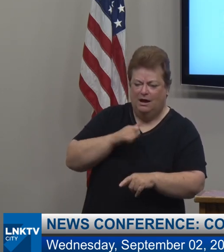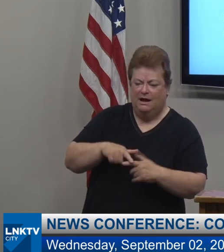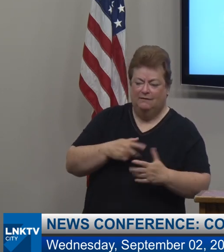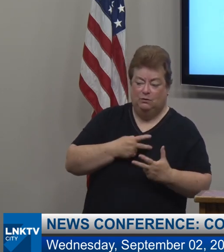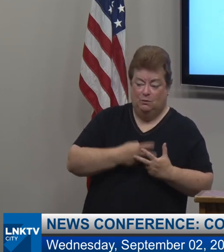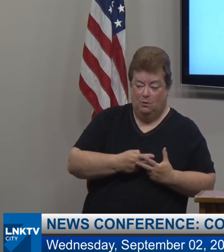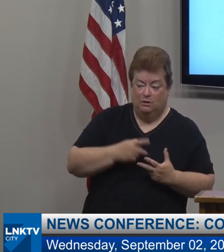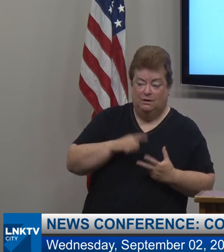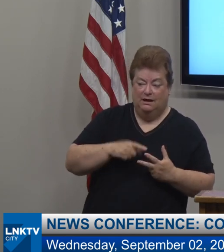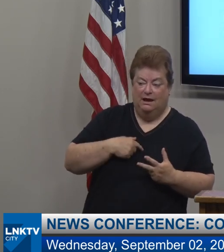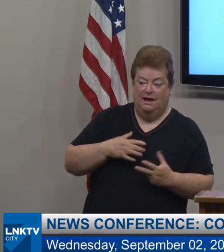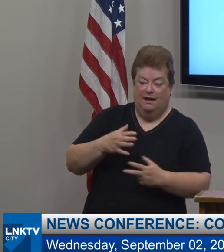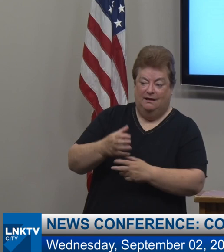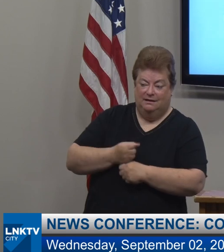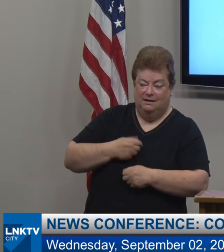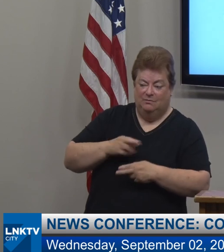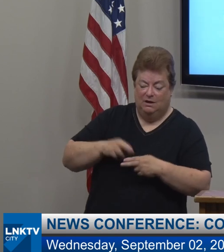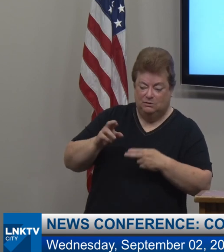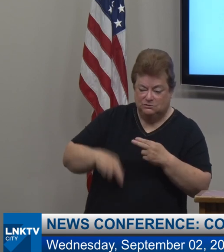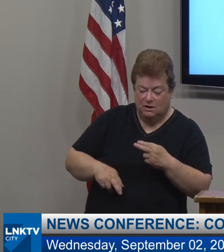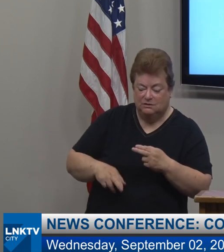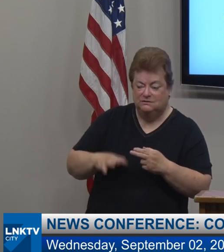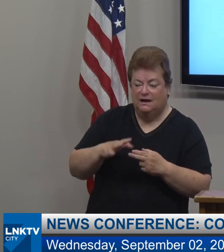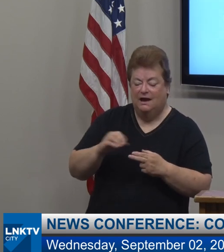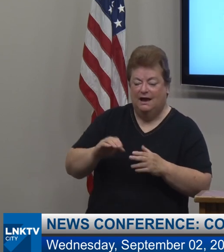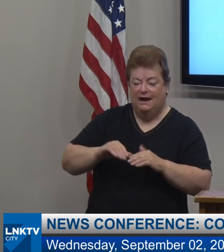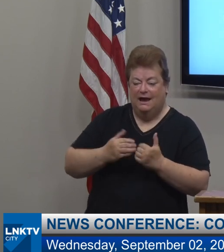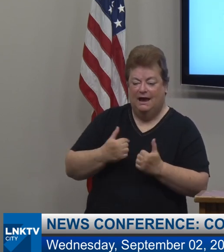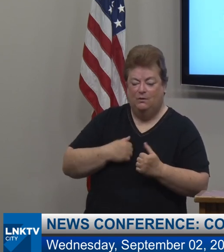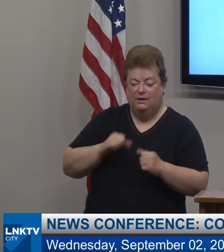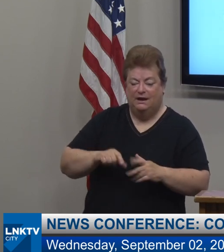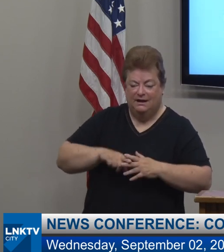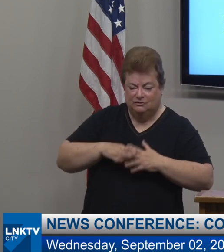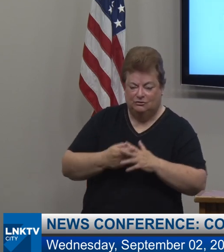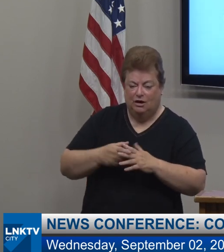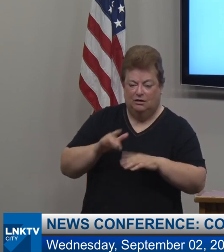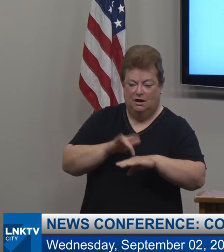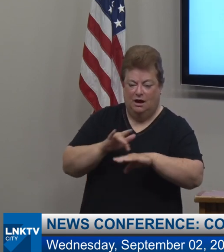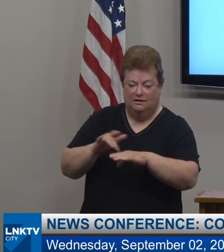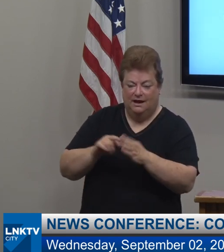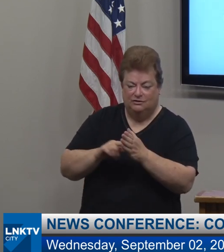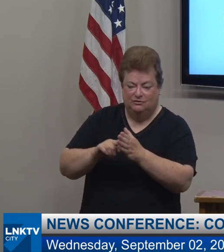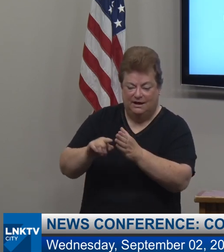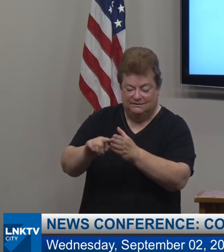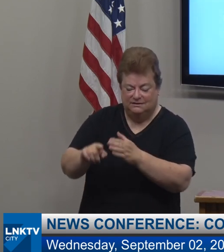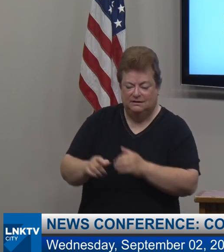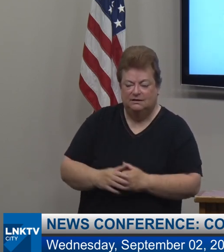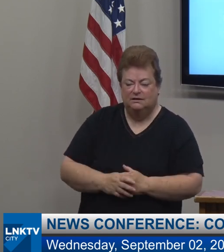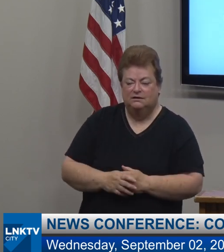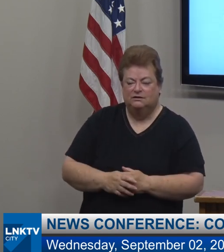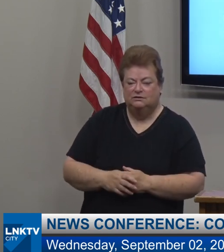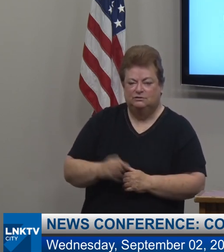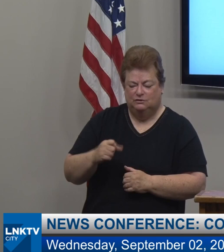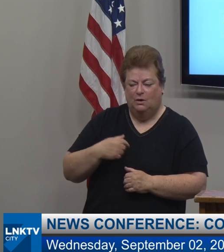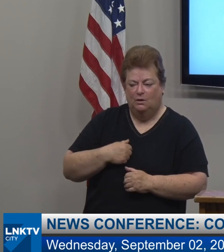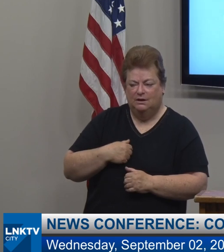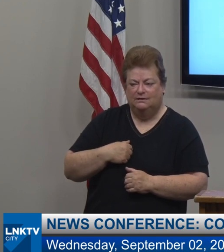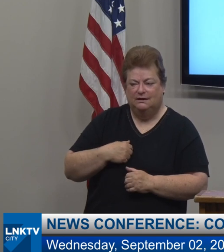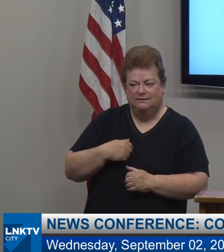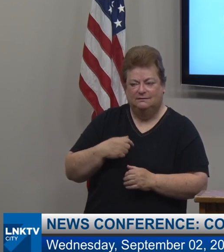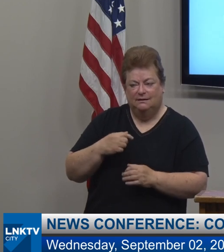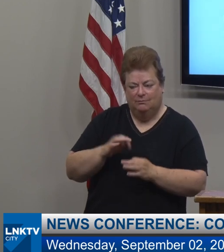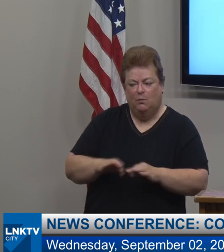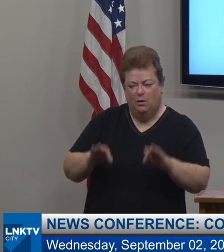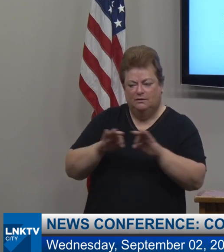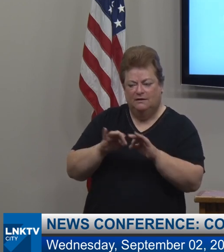results, and how effective our contact tracing can be. So it is really important that we get those times to a minimum, ideally